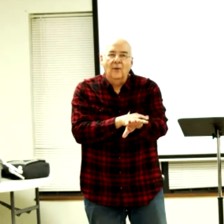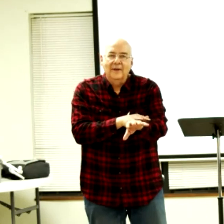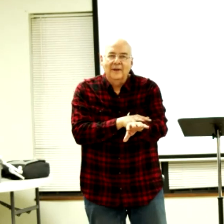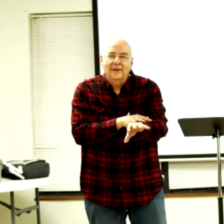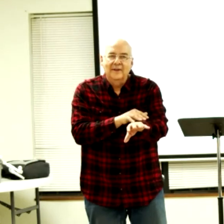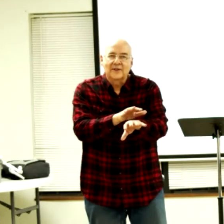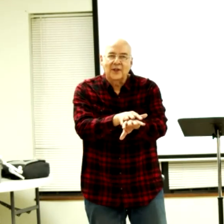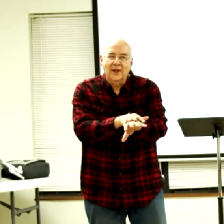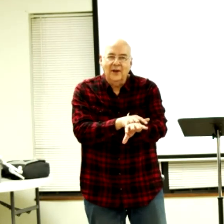Slow.